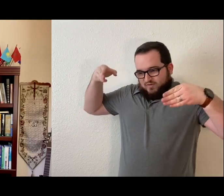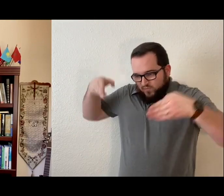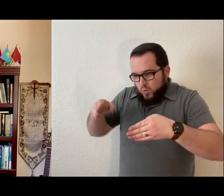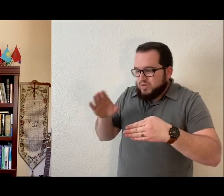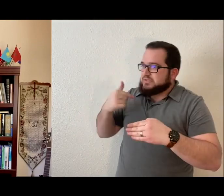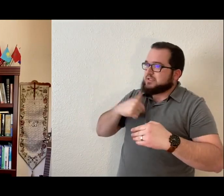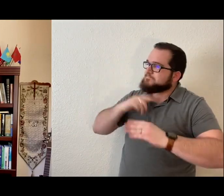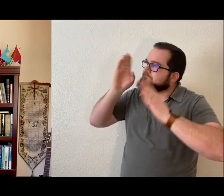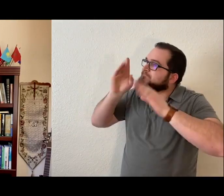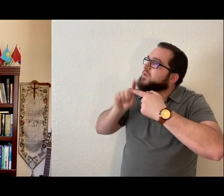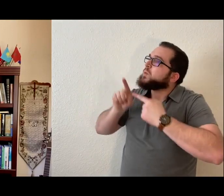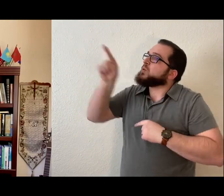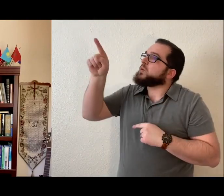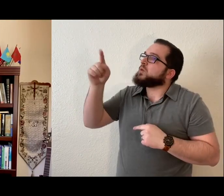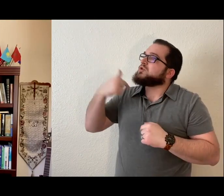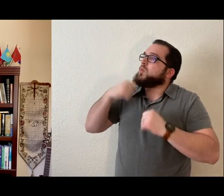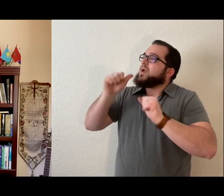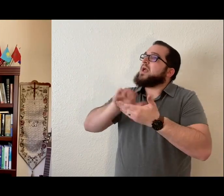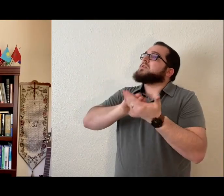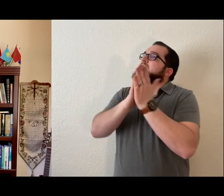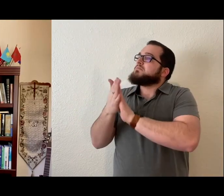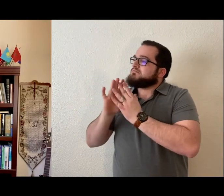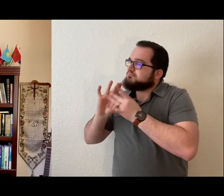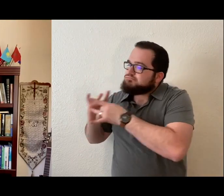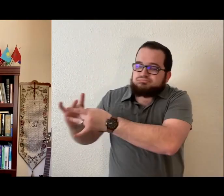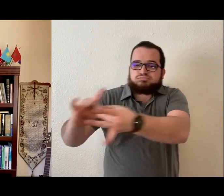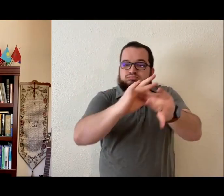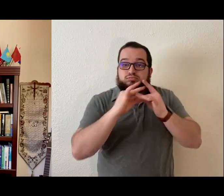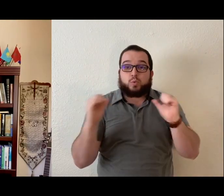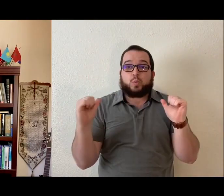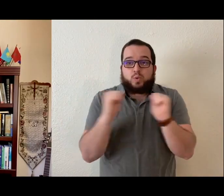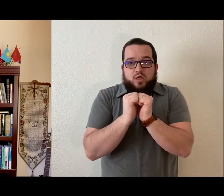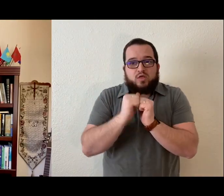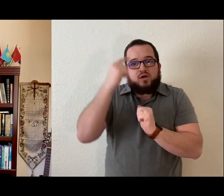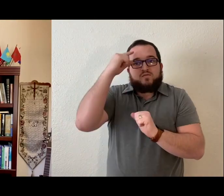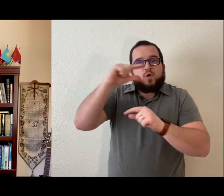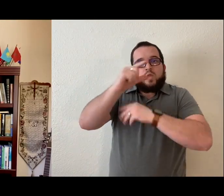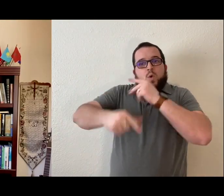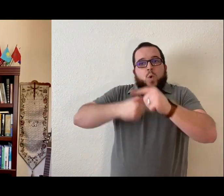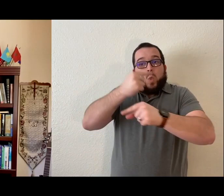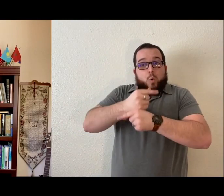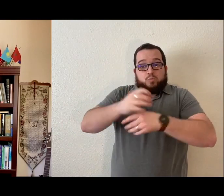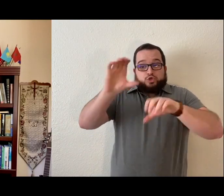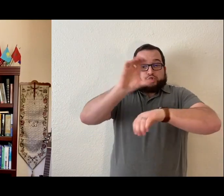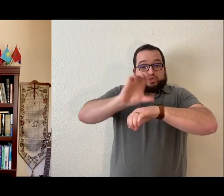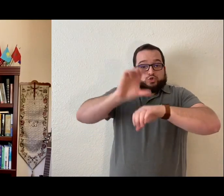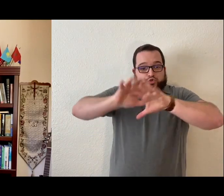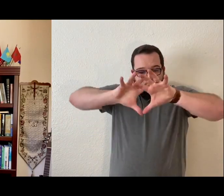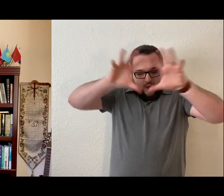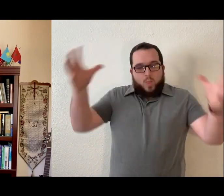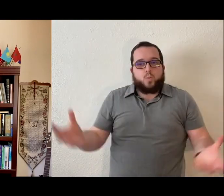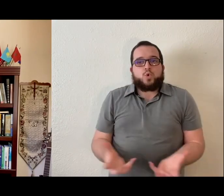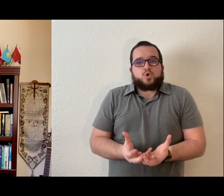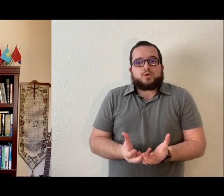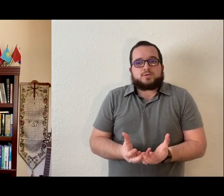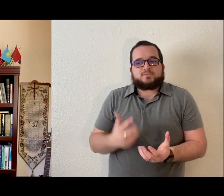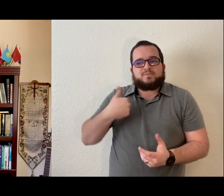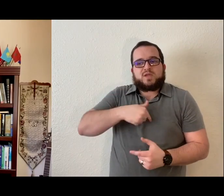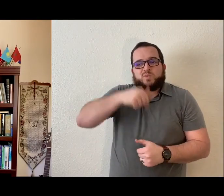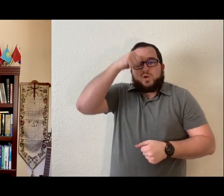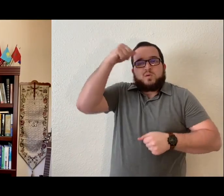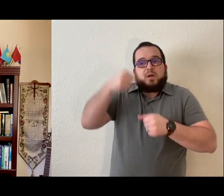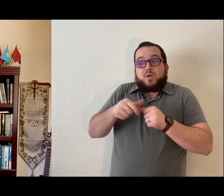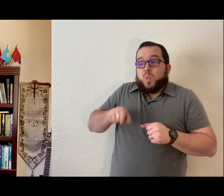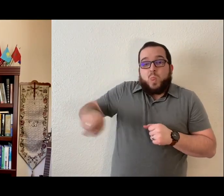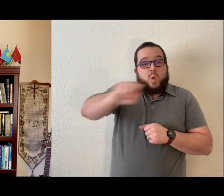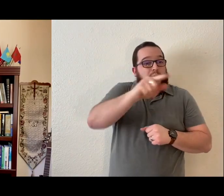pray that you would bring unity in the scripture and by your spirit for the global church around the world. As well, we